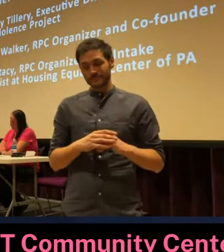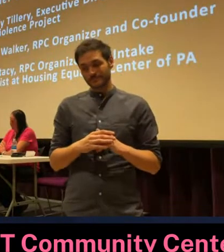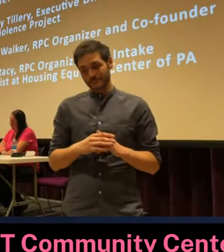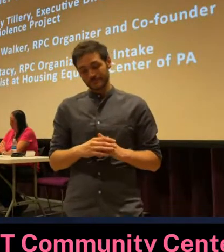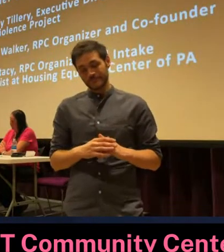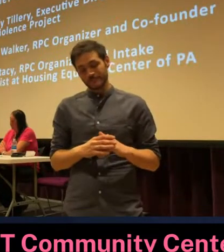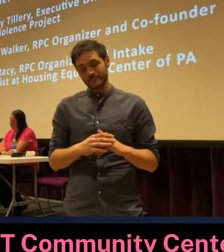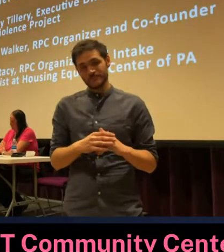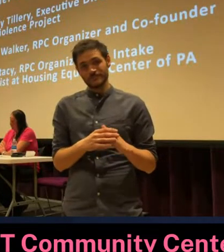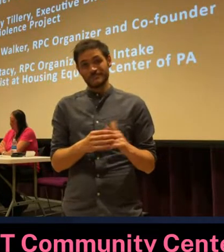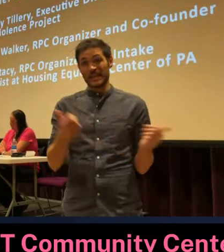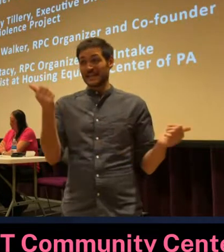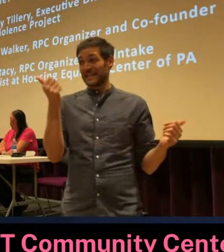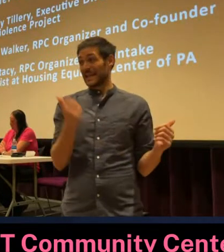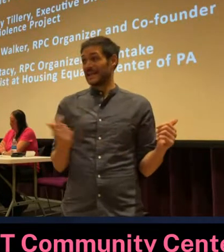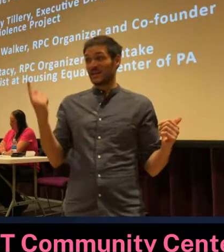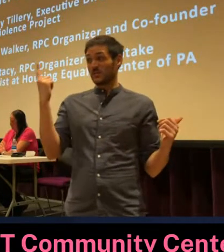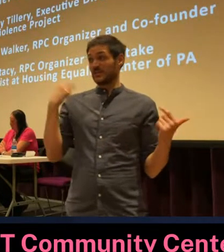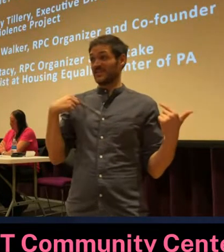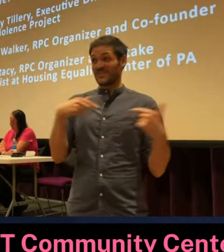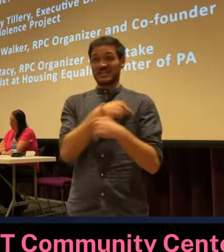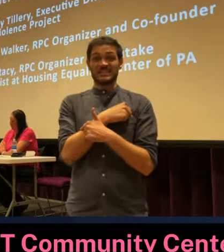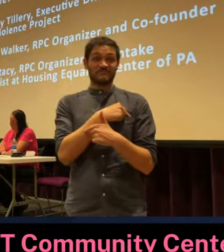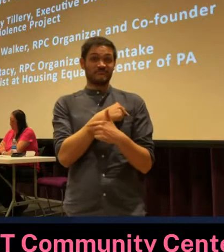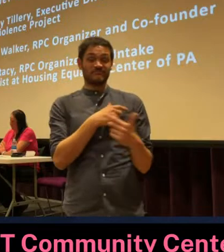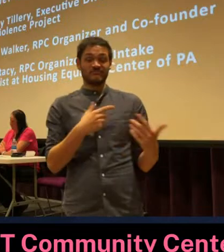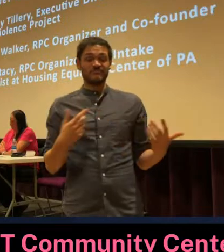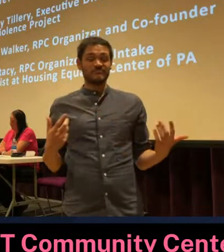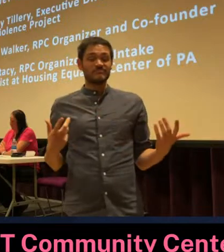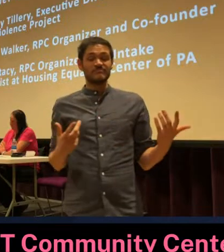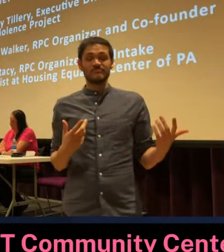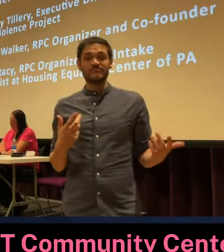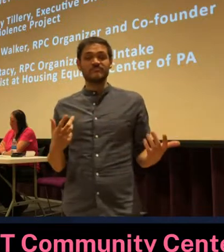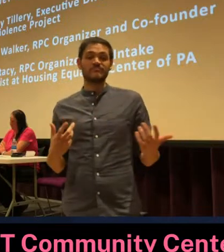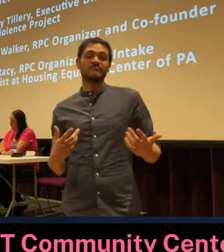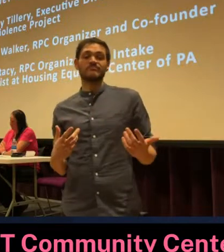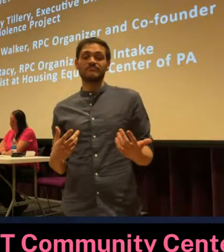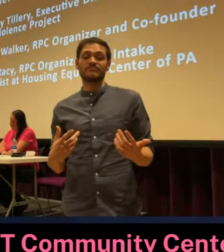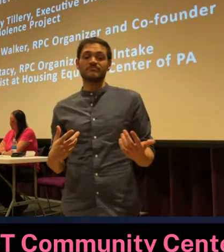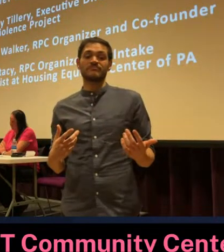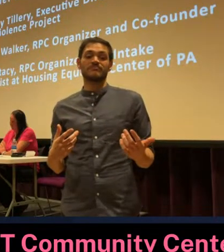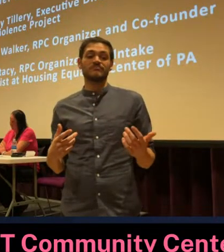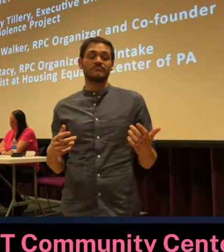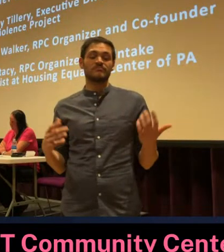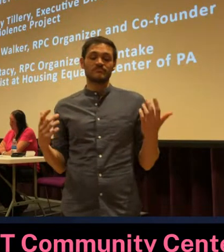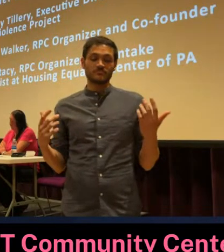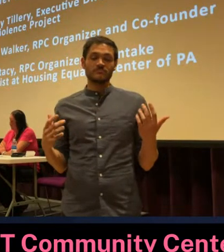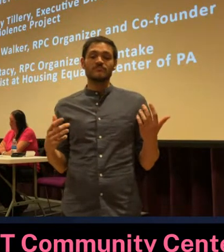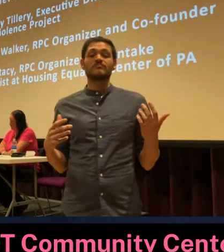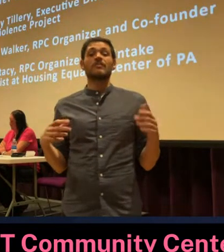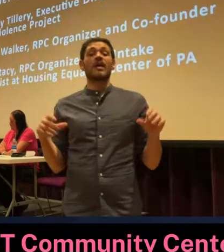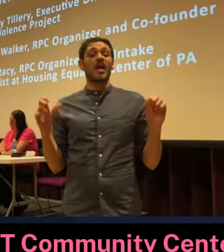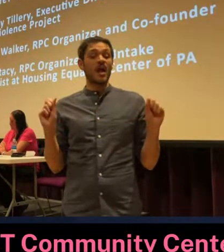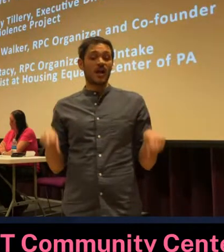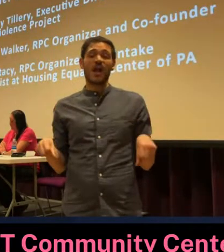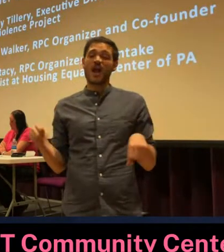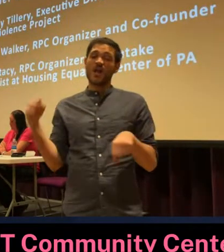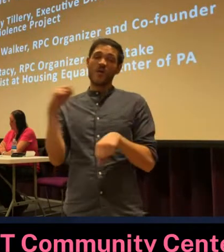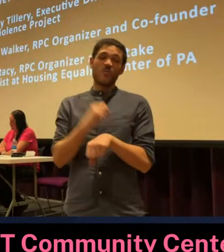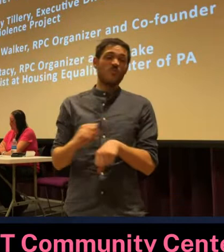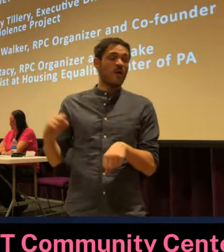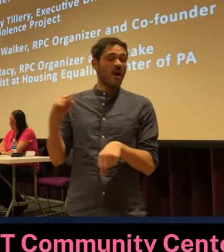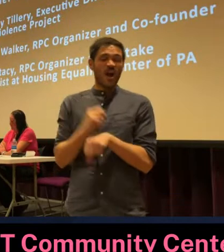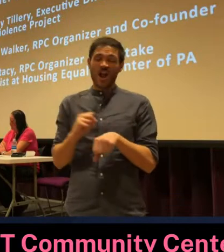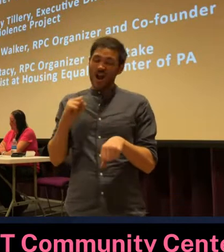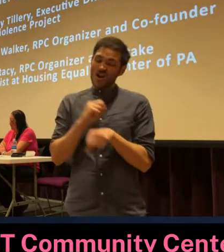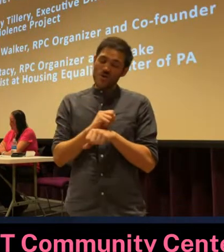any of us could spend days, going from one place to another to try to get the resources